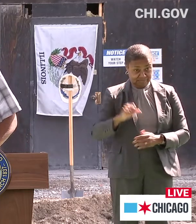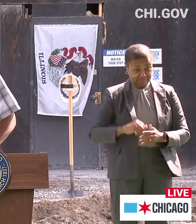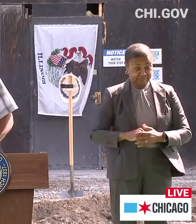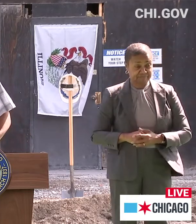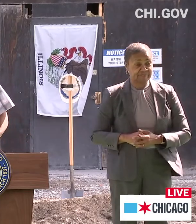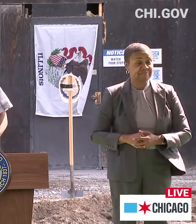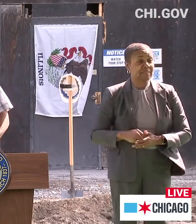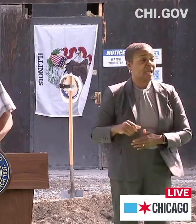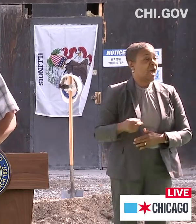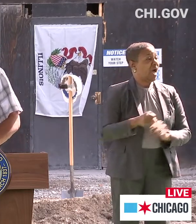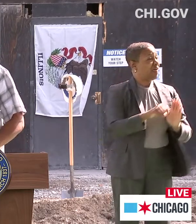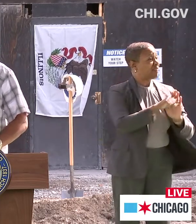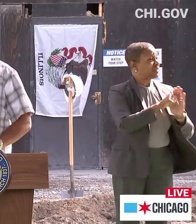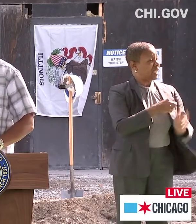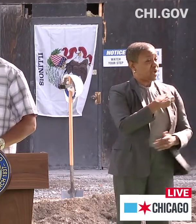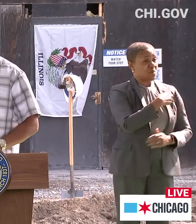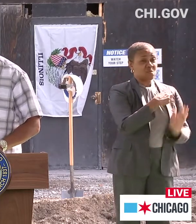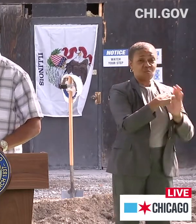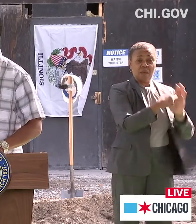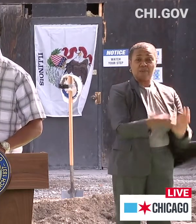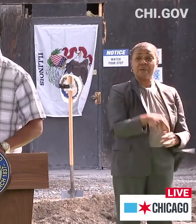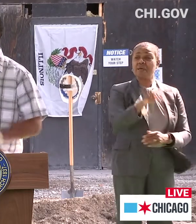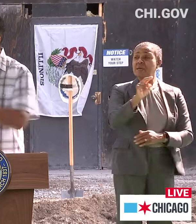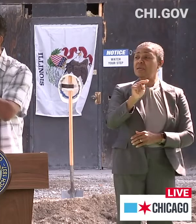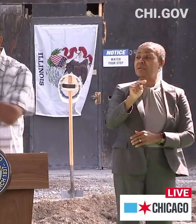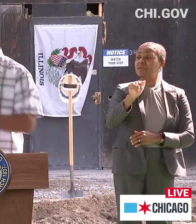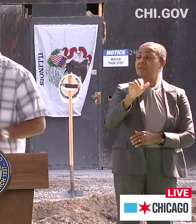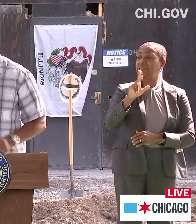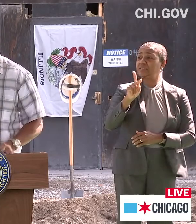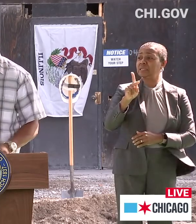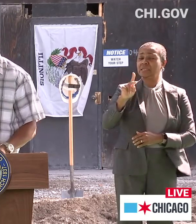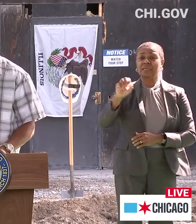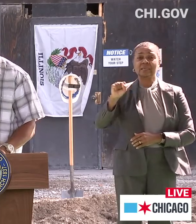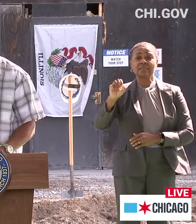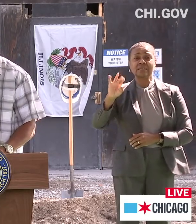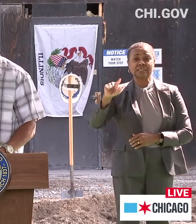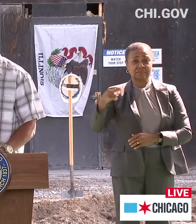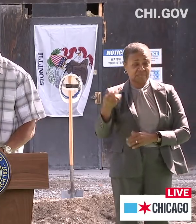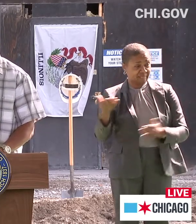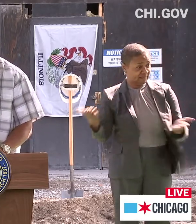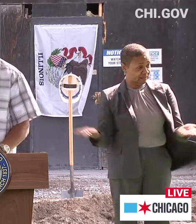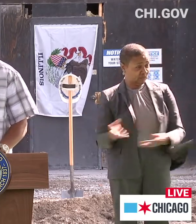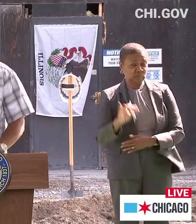And my other State Representative Nick Smith. Let's give it a round of applause.